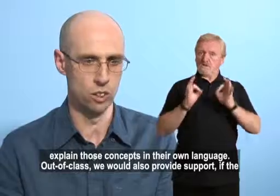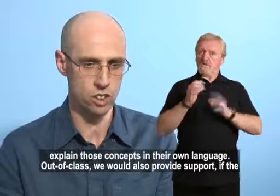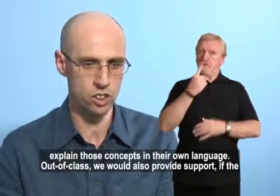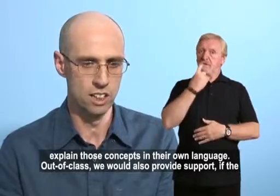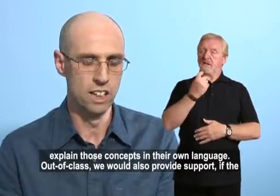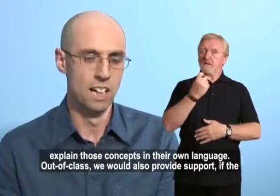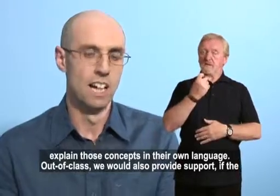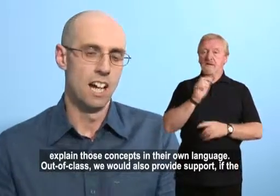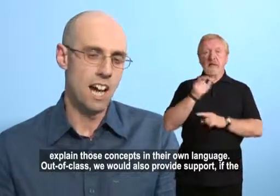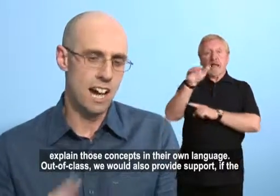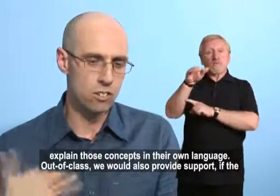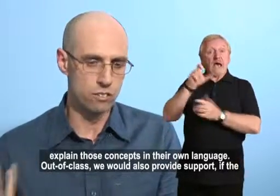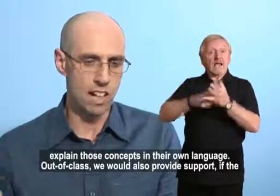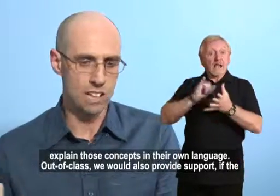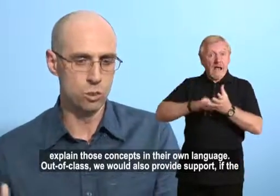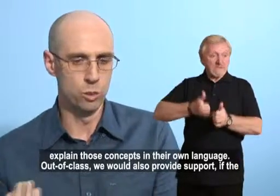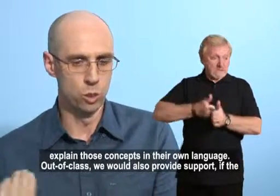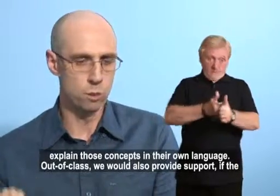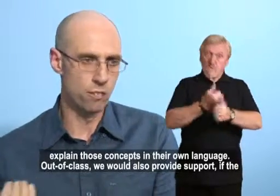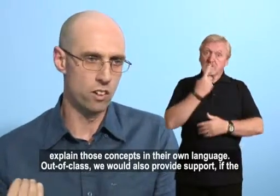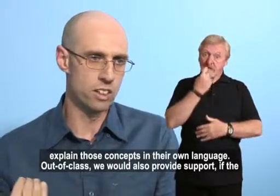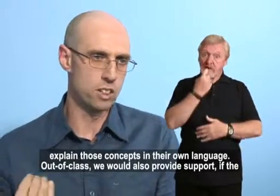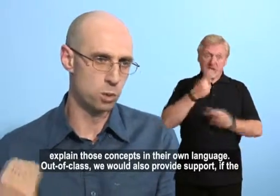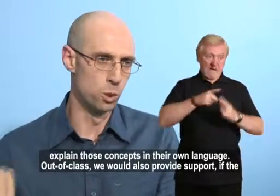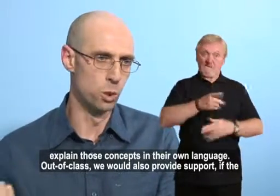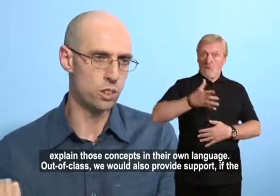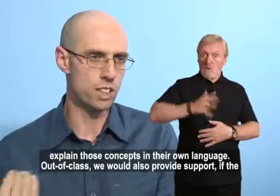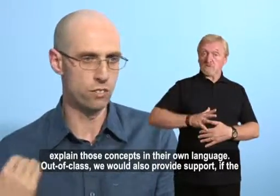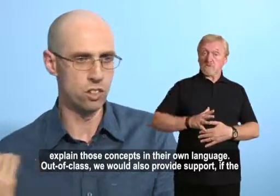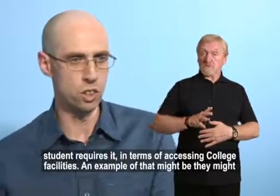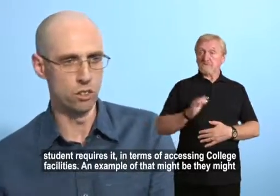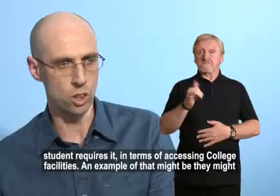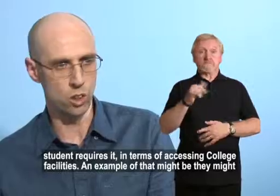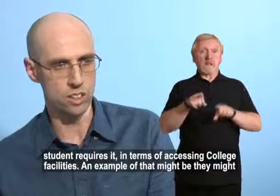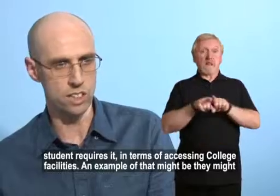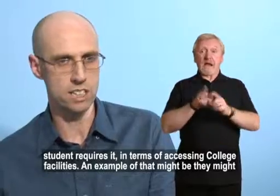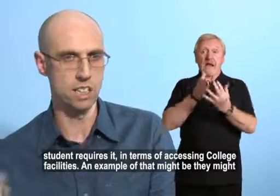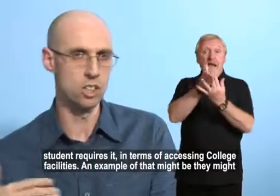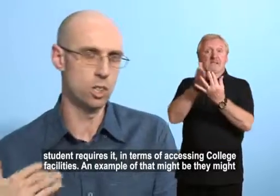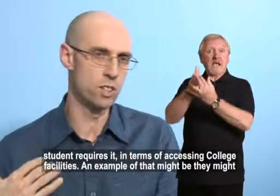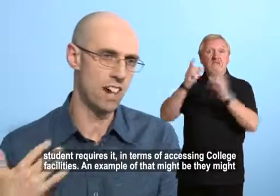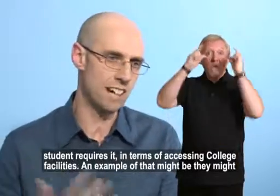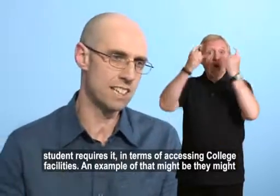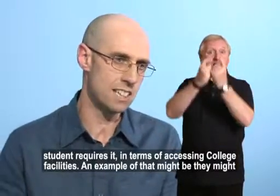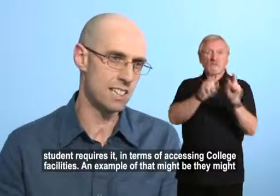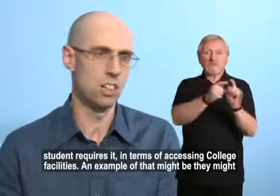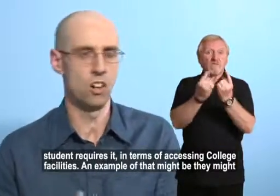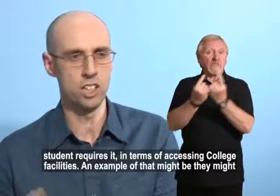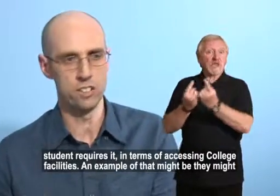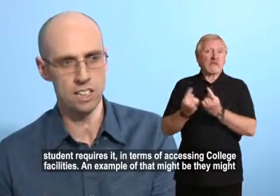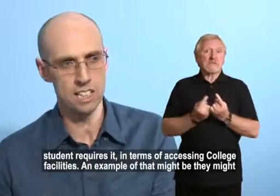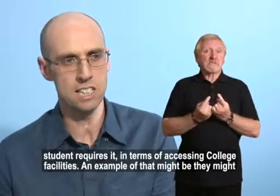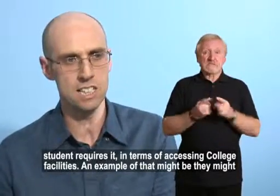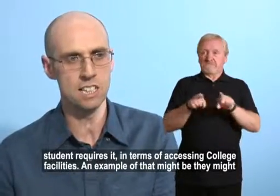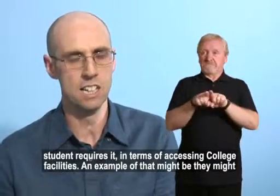own language. Out of class, we would also provide support if the student requires it in terms of accessing